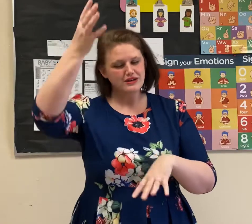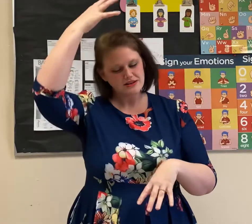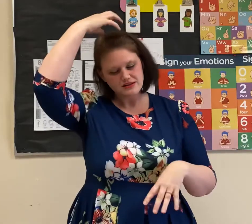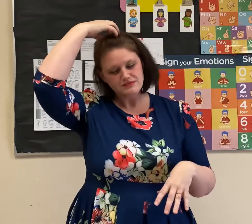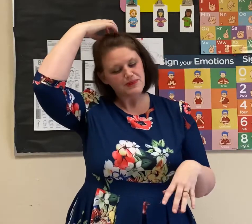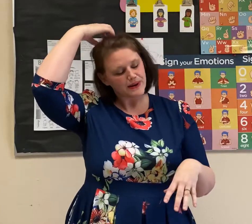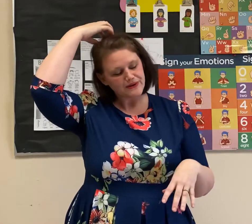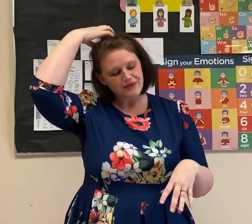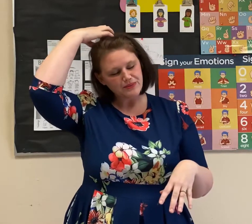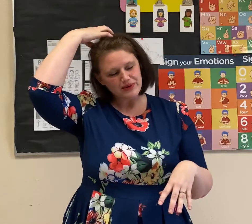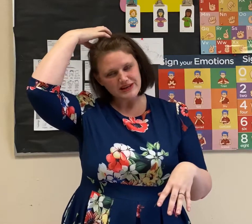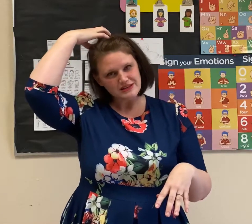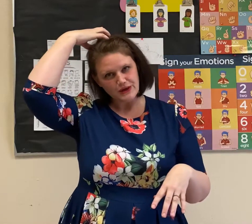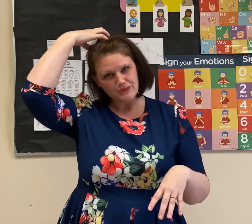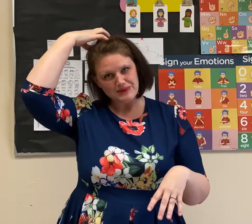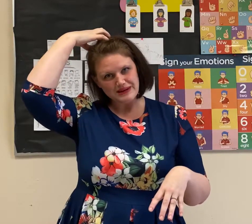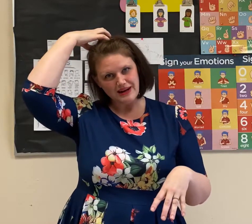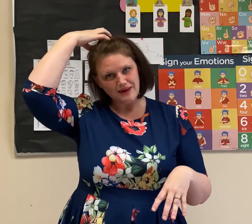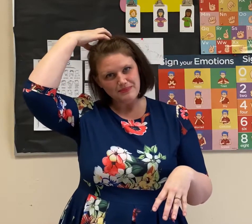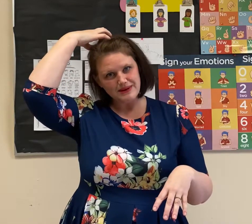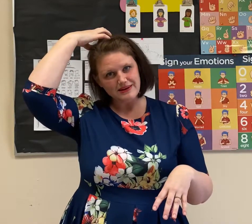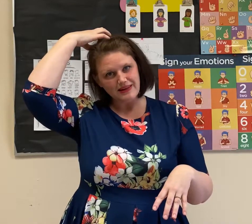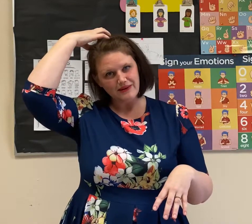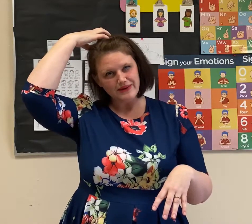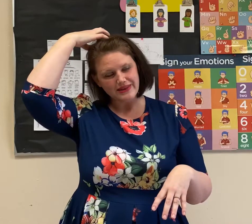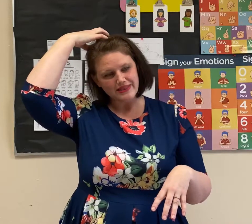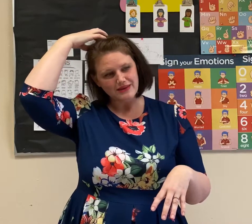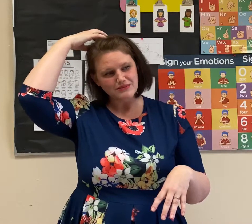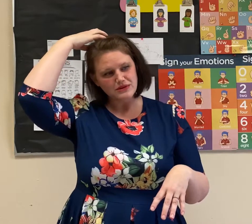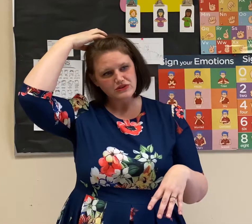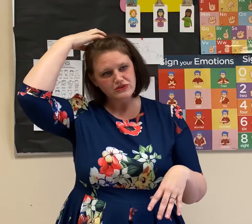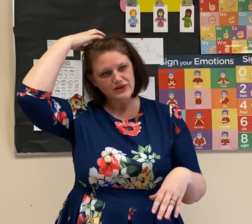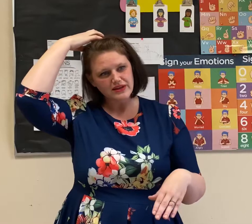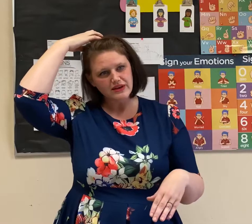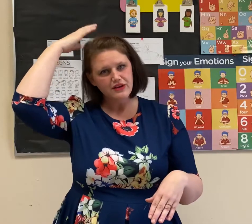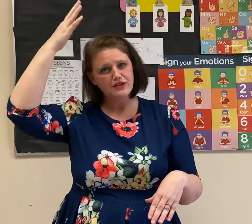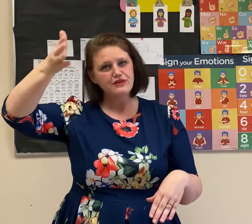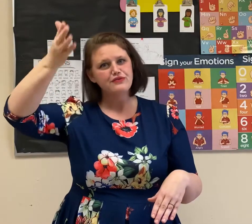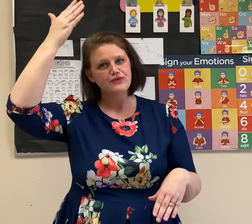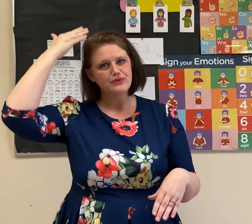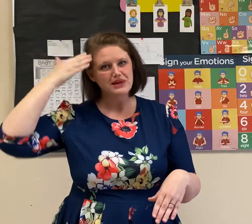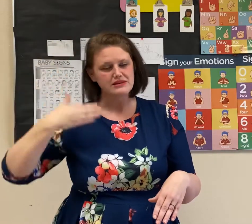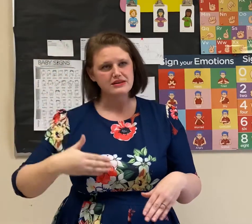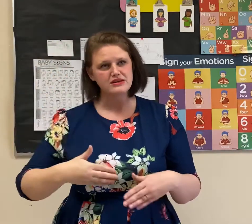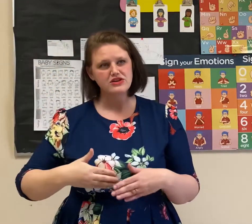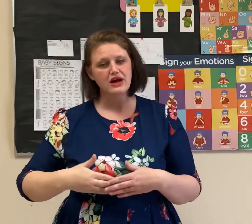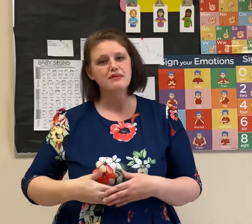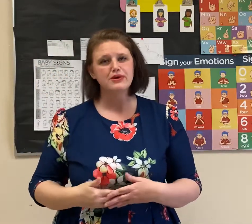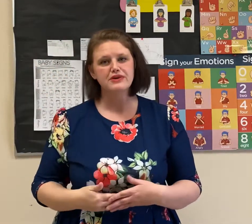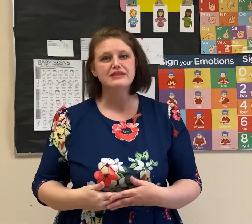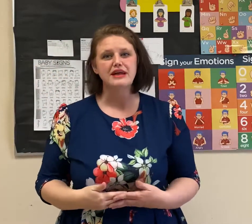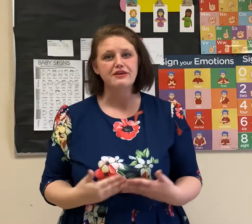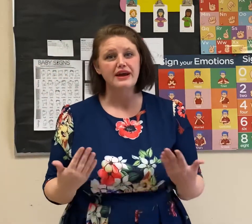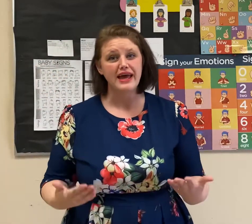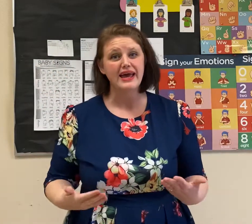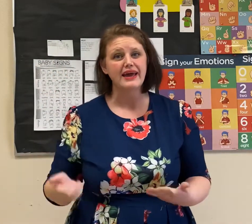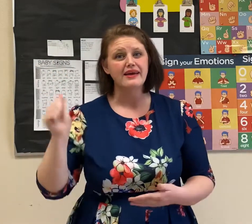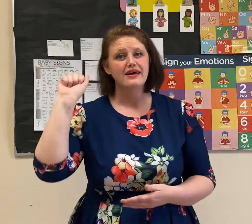cognitive part of their brain is opening up and allowing them to get the full message. I'm learning letter A. This